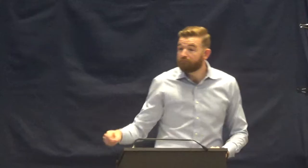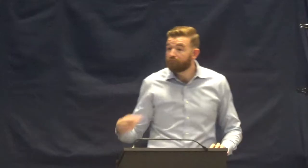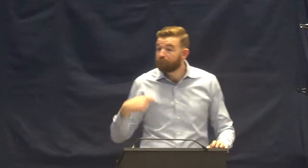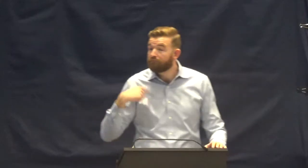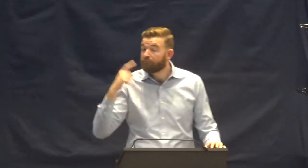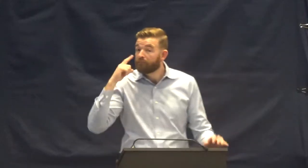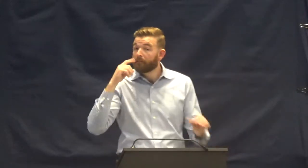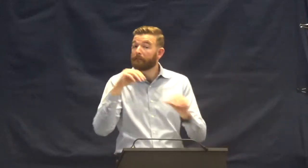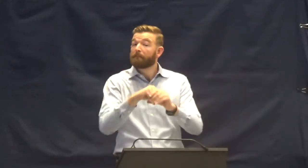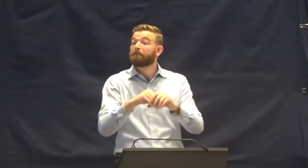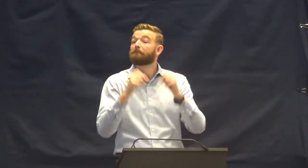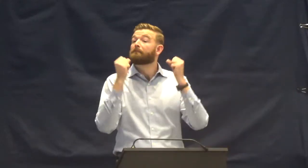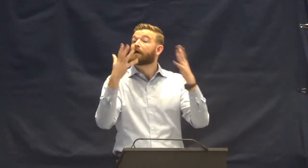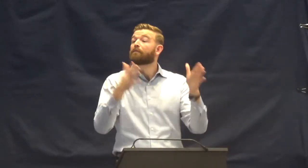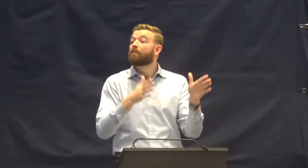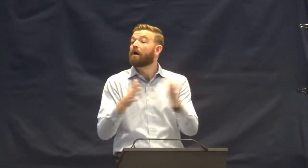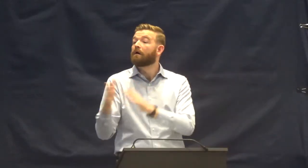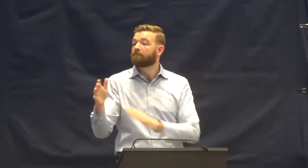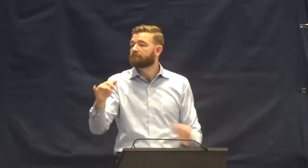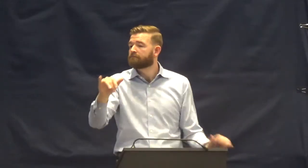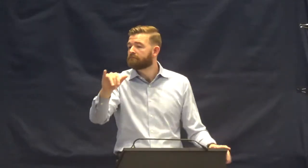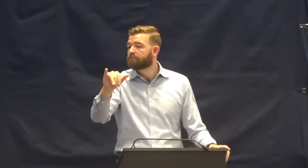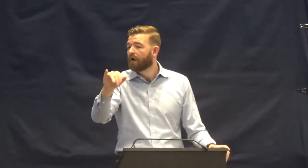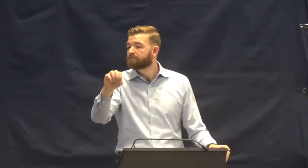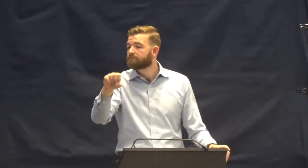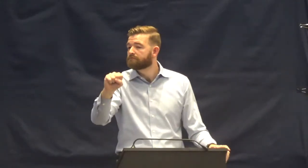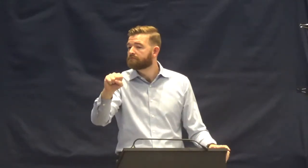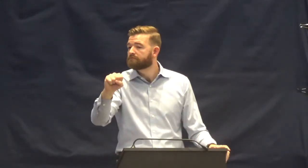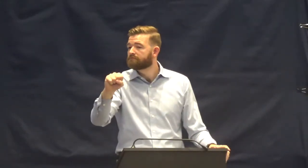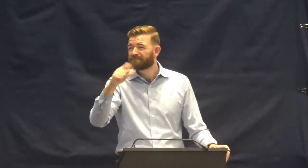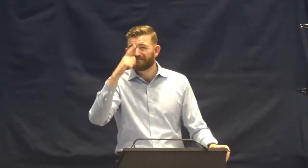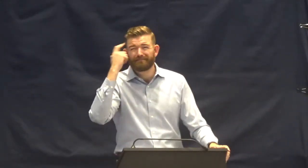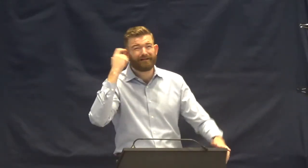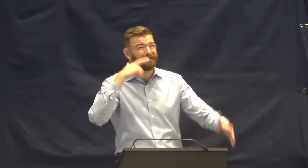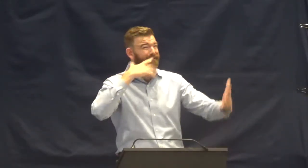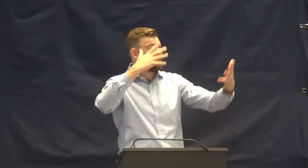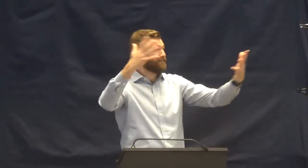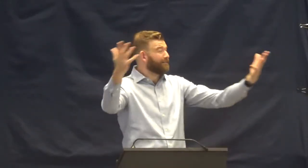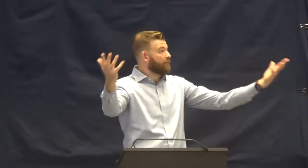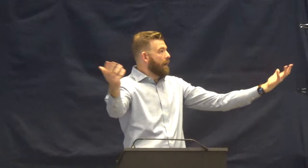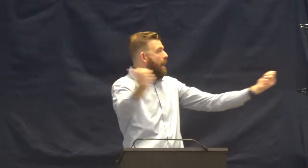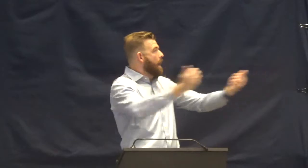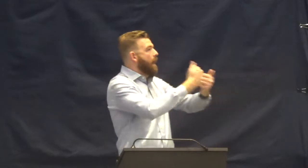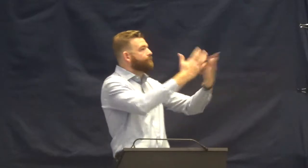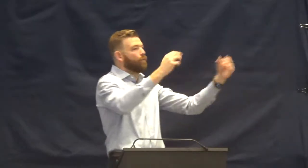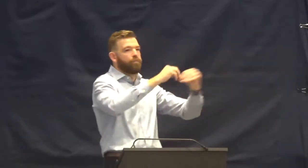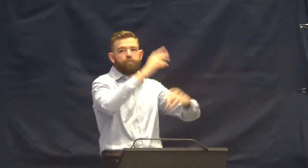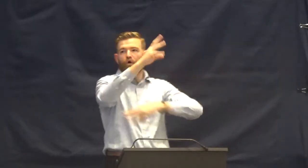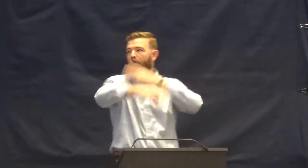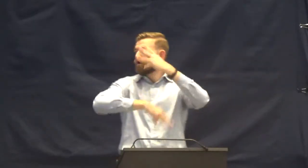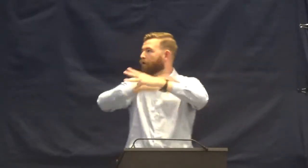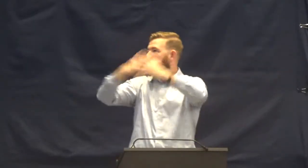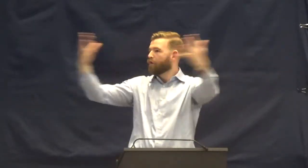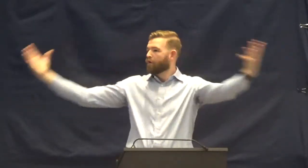can sign language help us express our thoughts more succinctly? And the answer is yes,